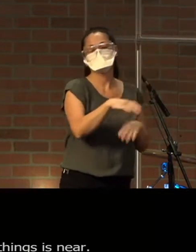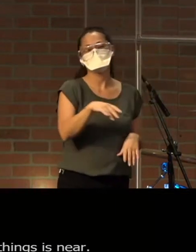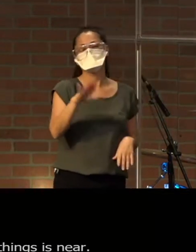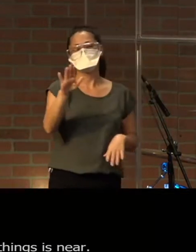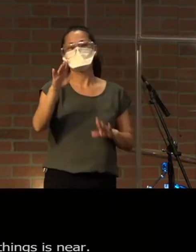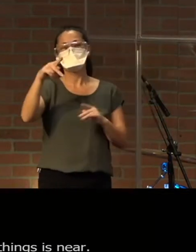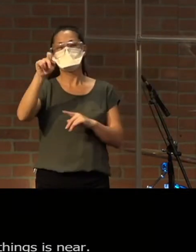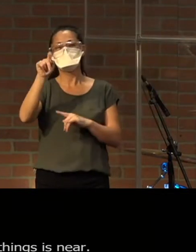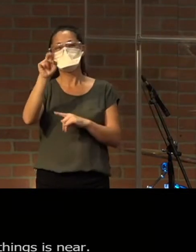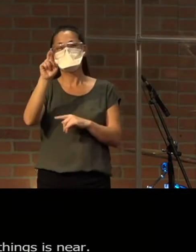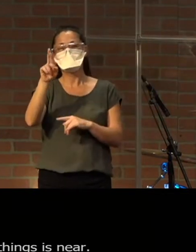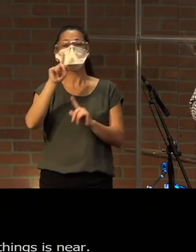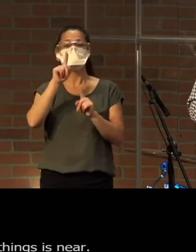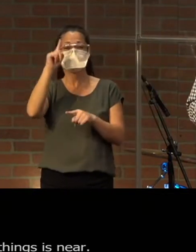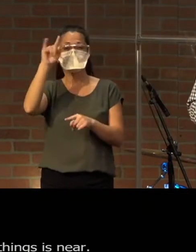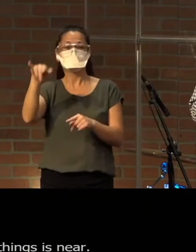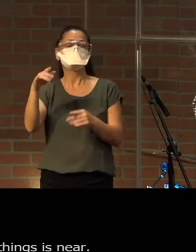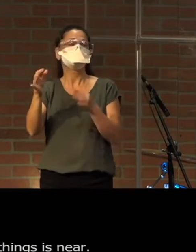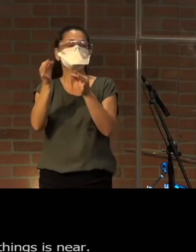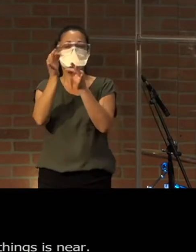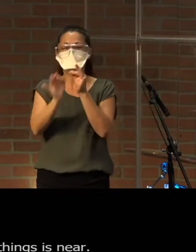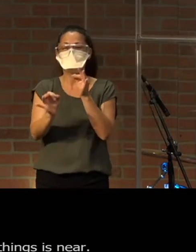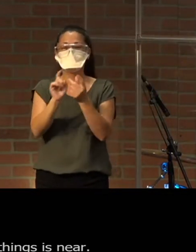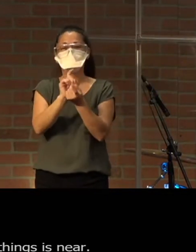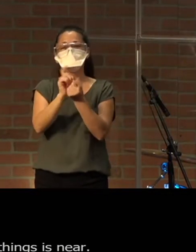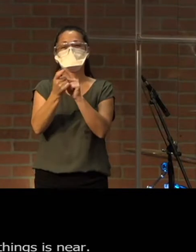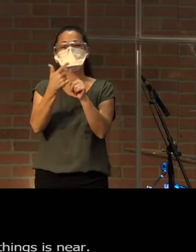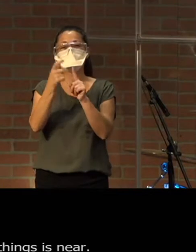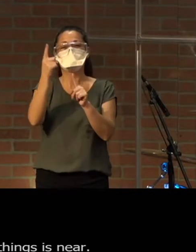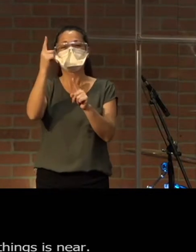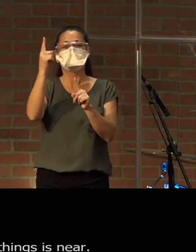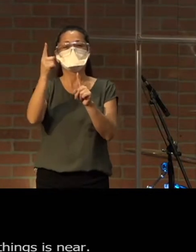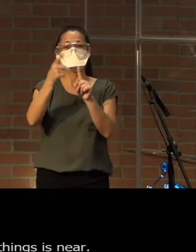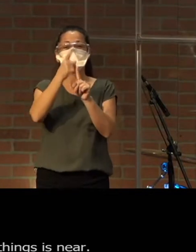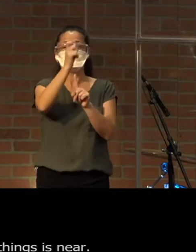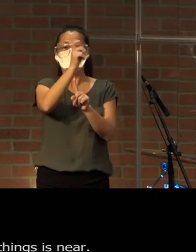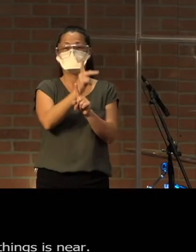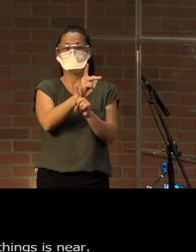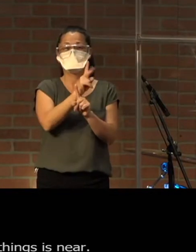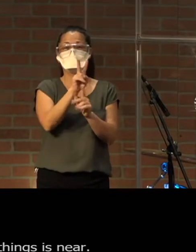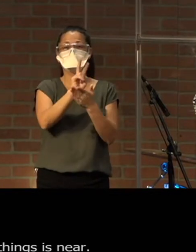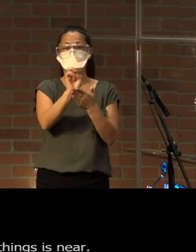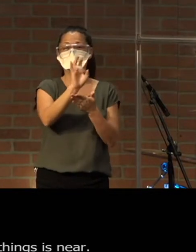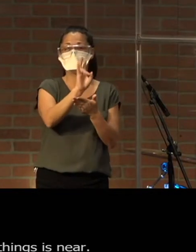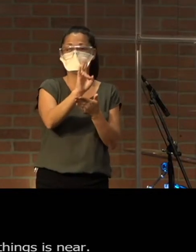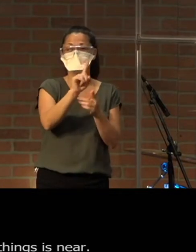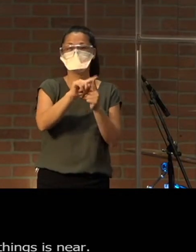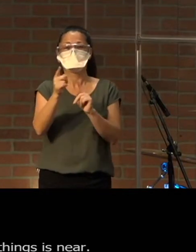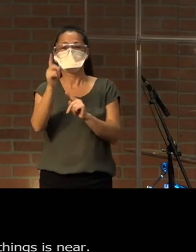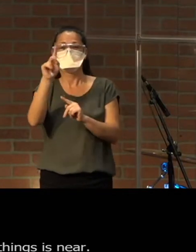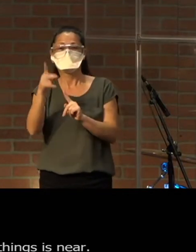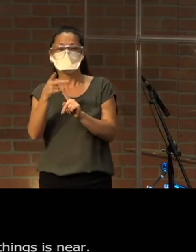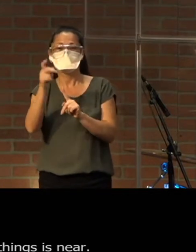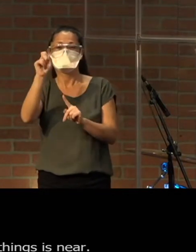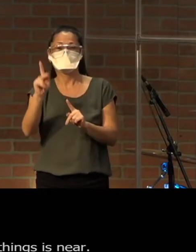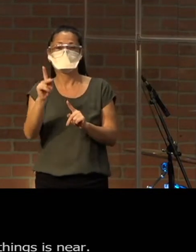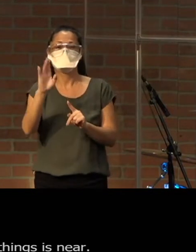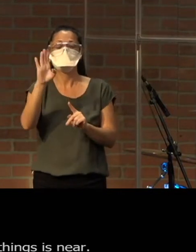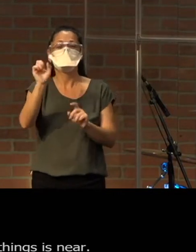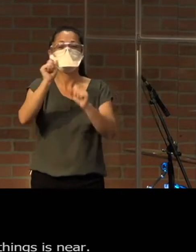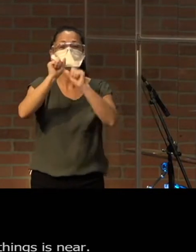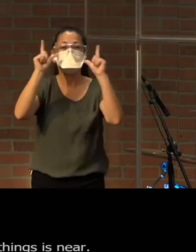simple, and it's the transition from the first half of verse 7 to the second half, which reads, be alert and of